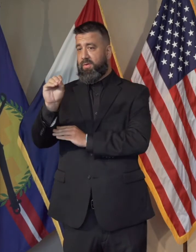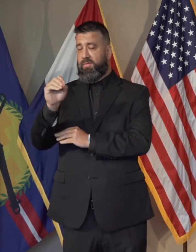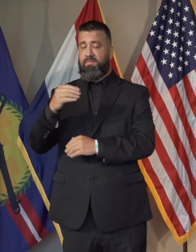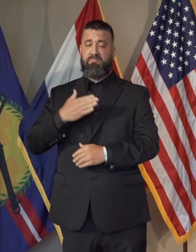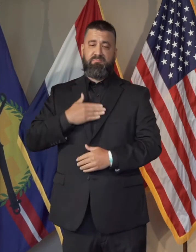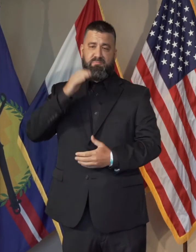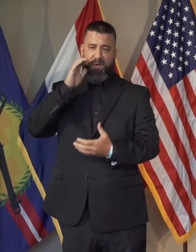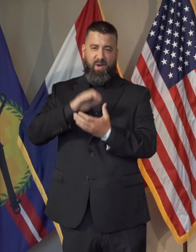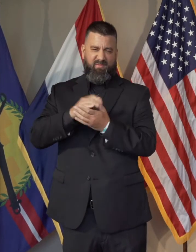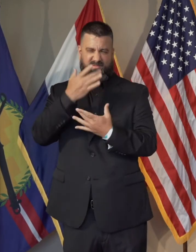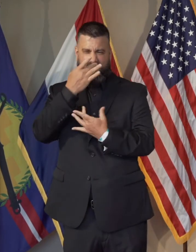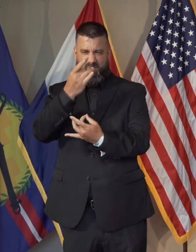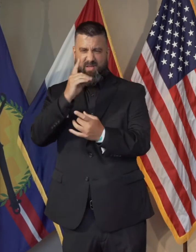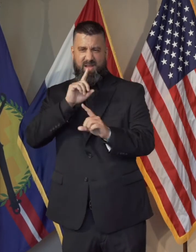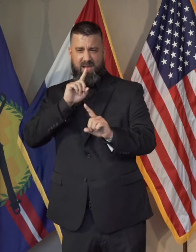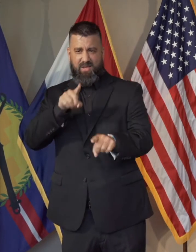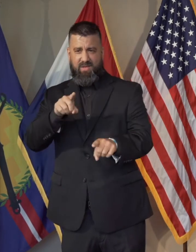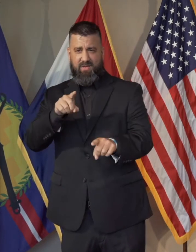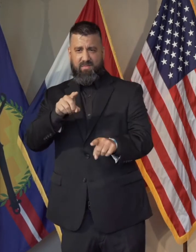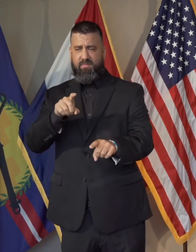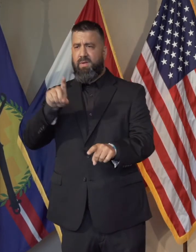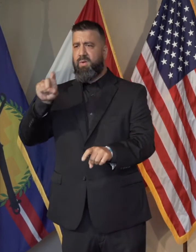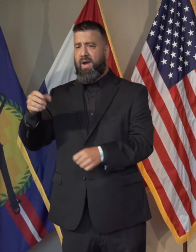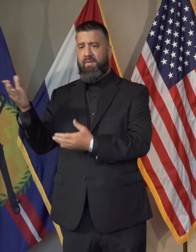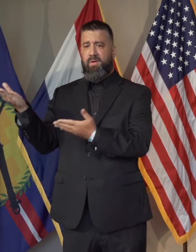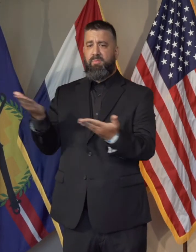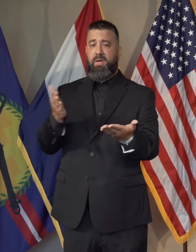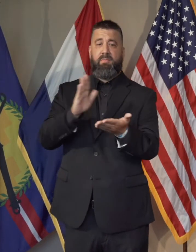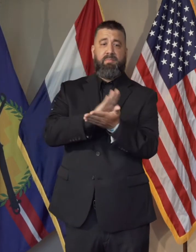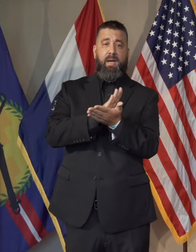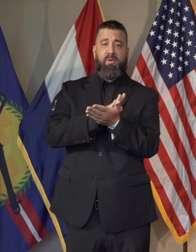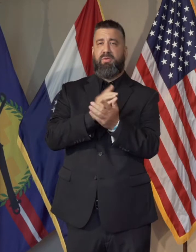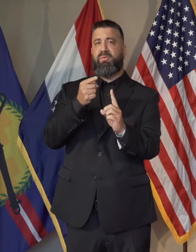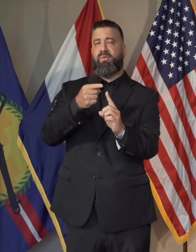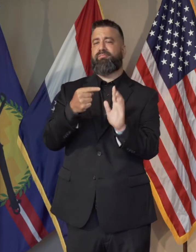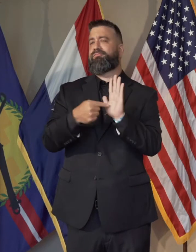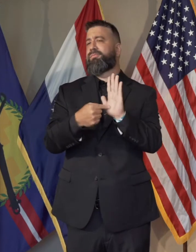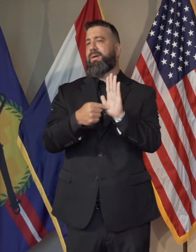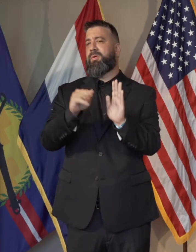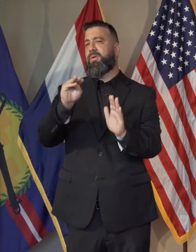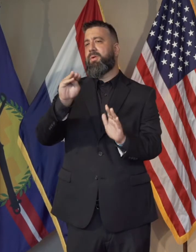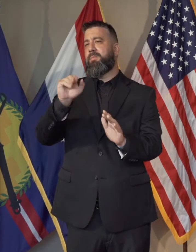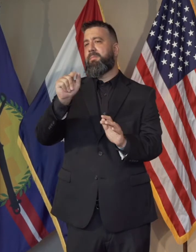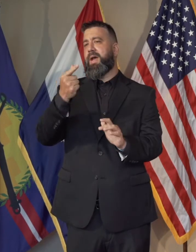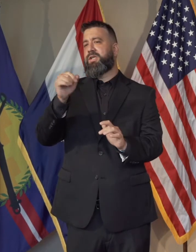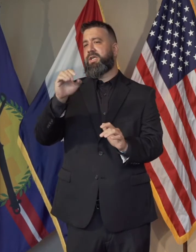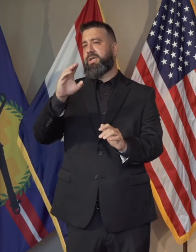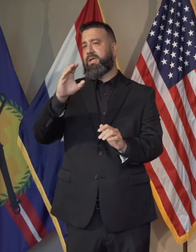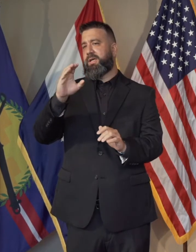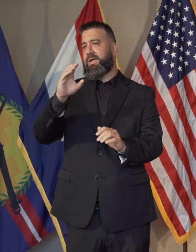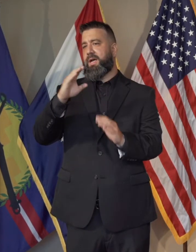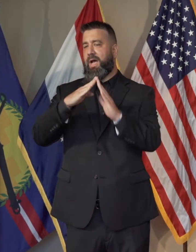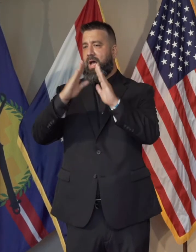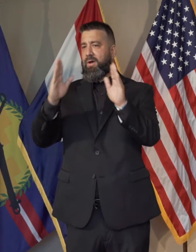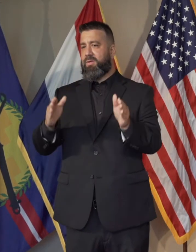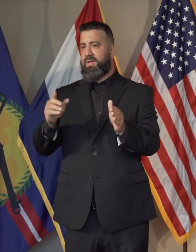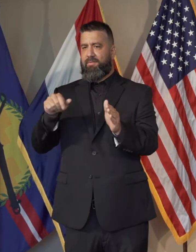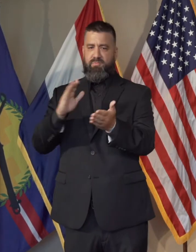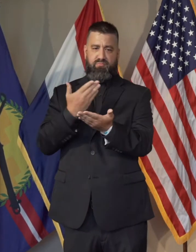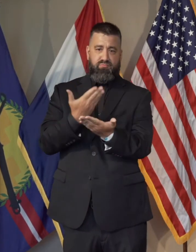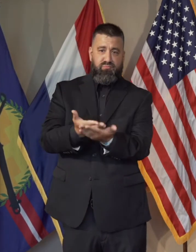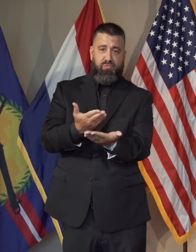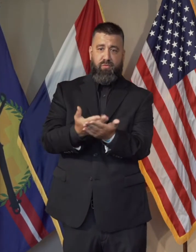in this answer. Do I have to bring papers to the Magic House in order for my son not to wear a mask? Like papers showing he has a